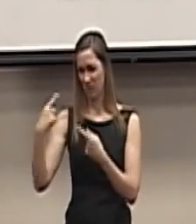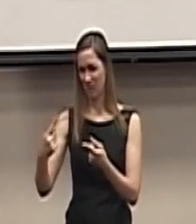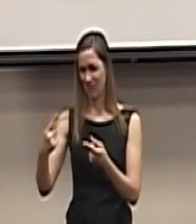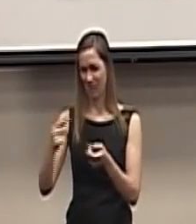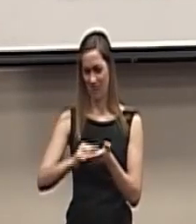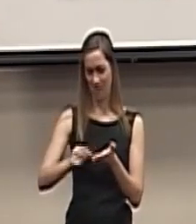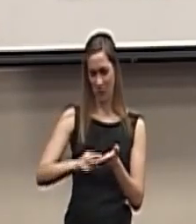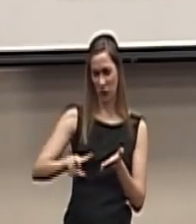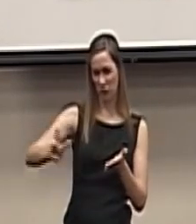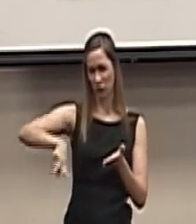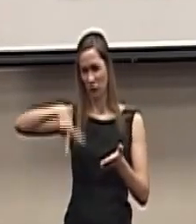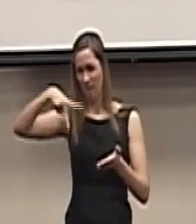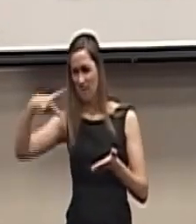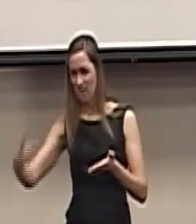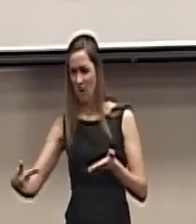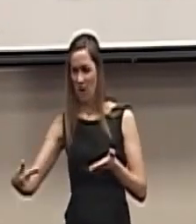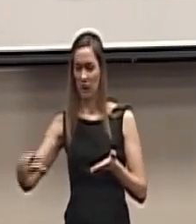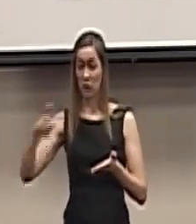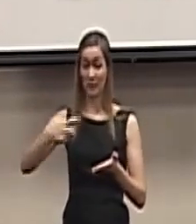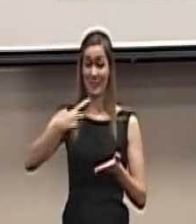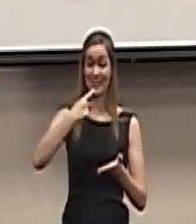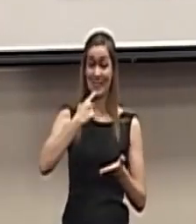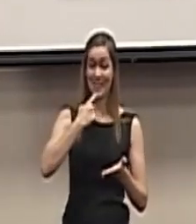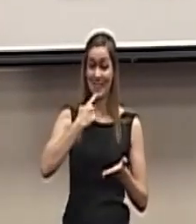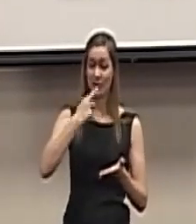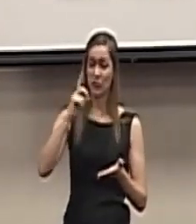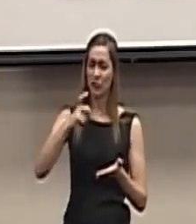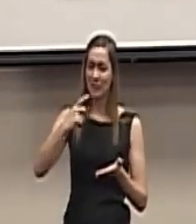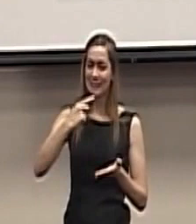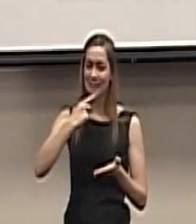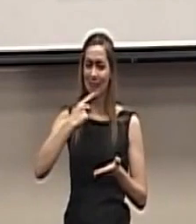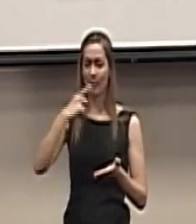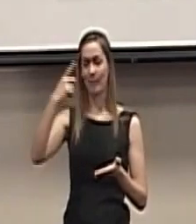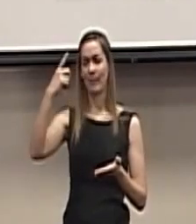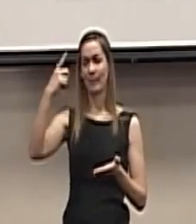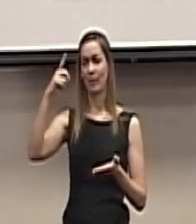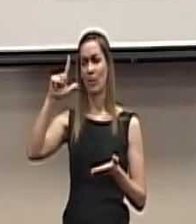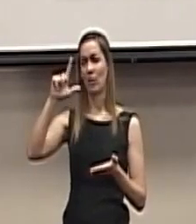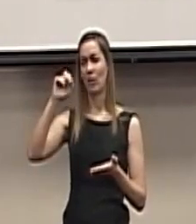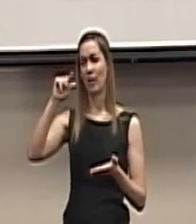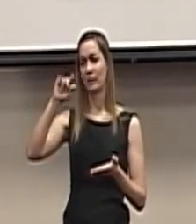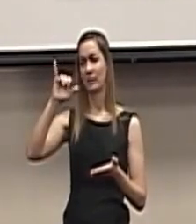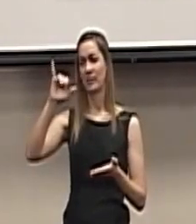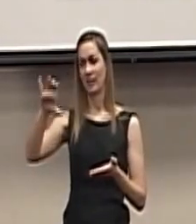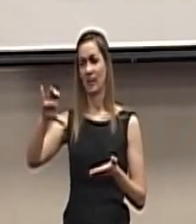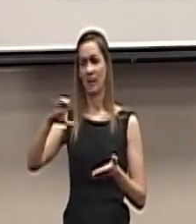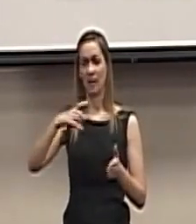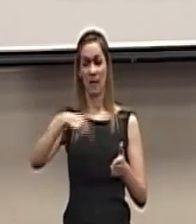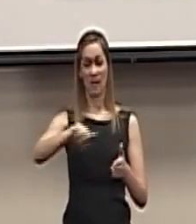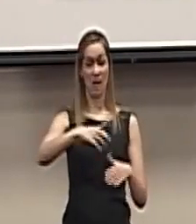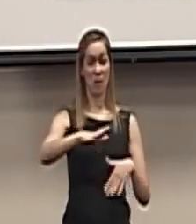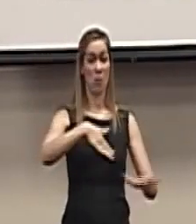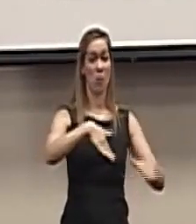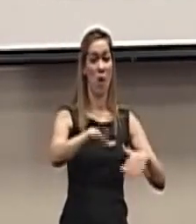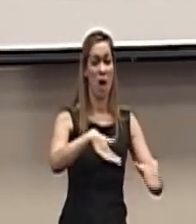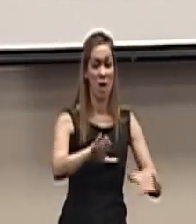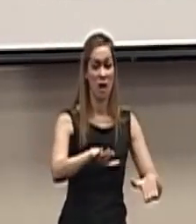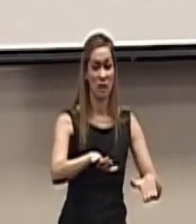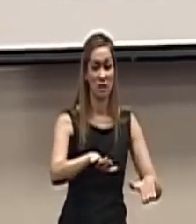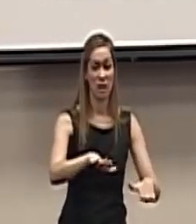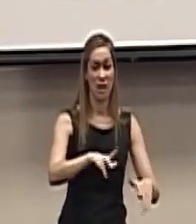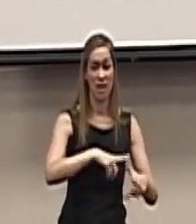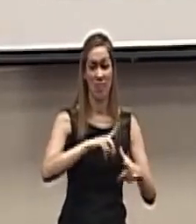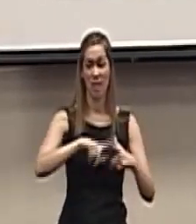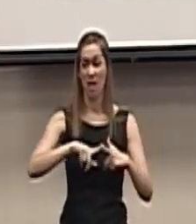reverse. It should say this. I mean, just logic, progression. They walk, and then they